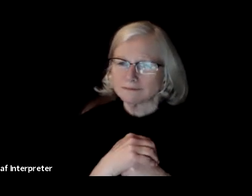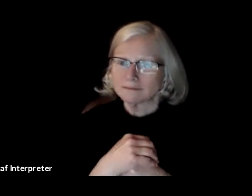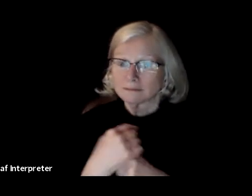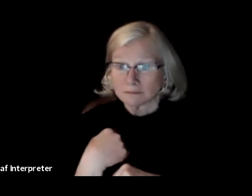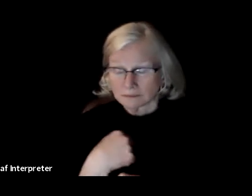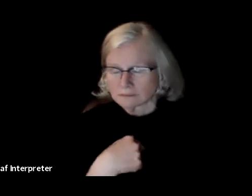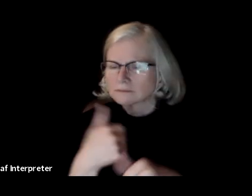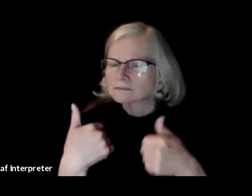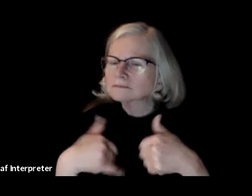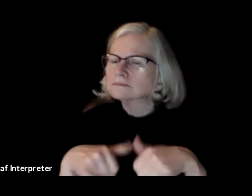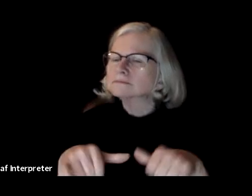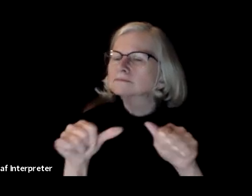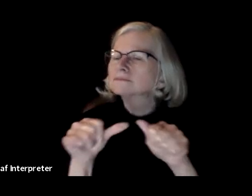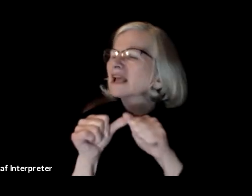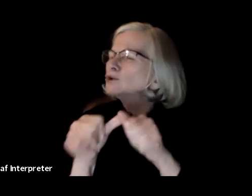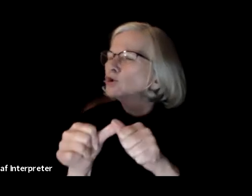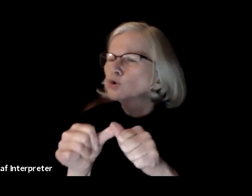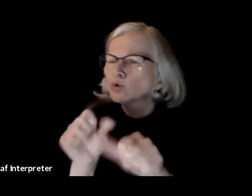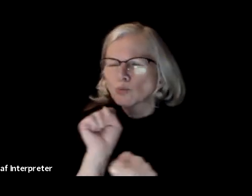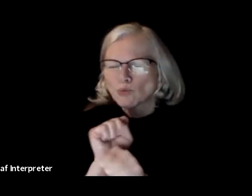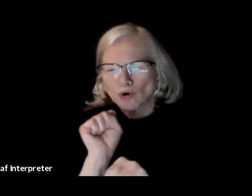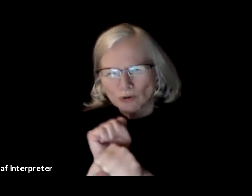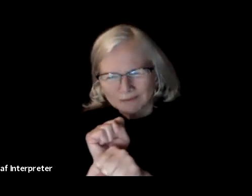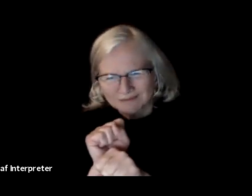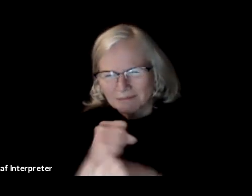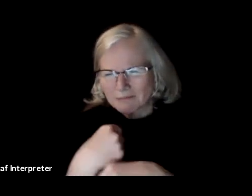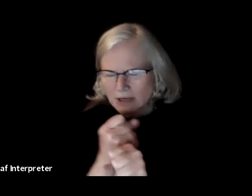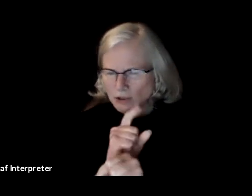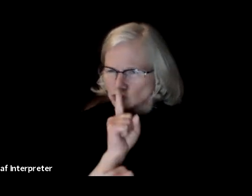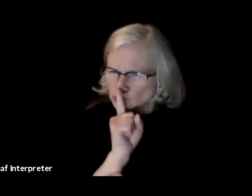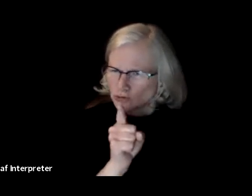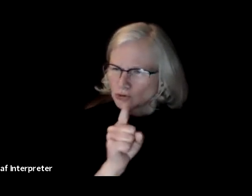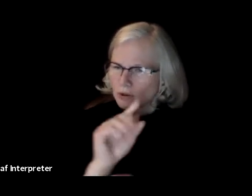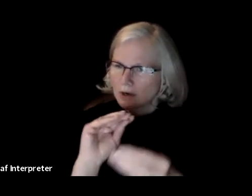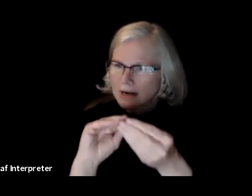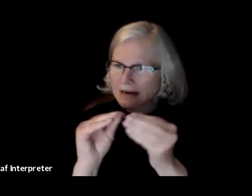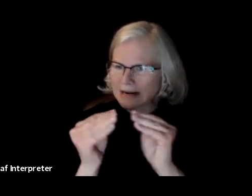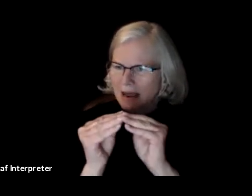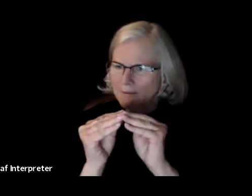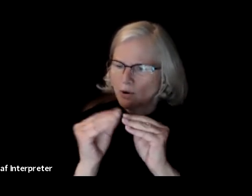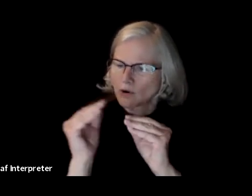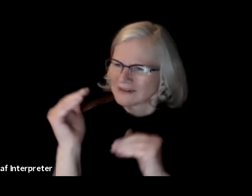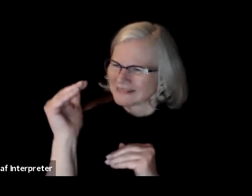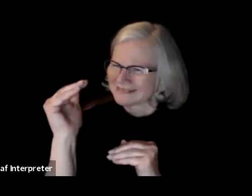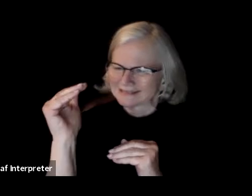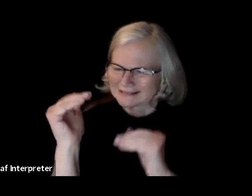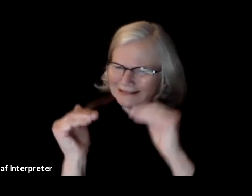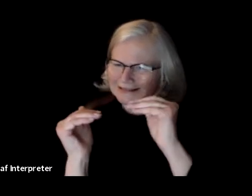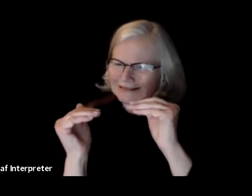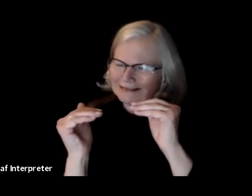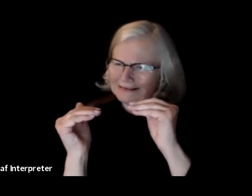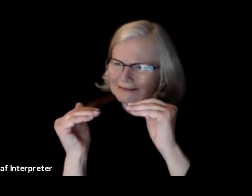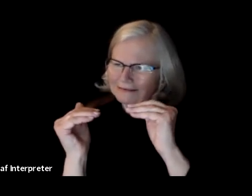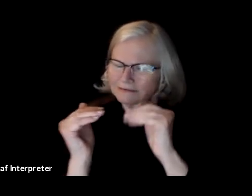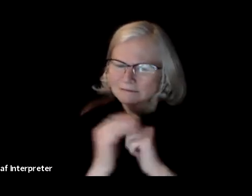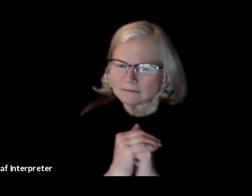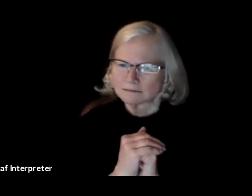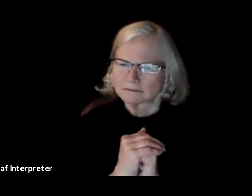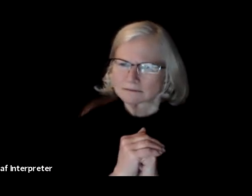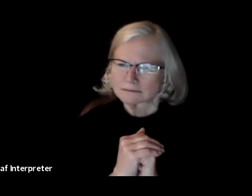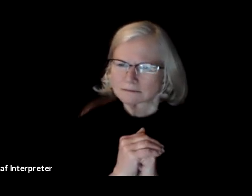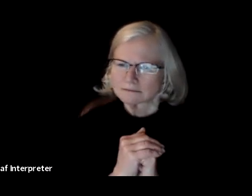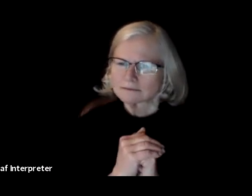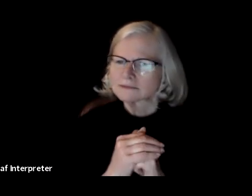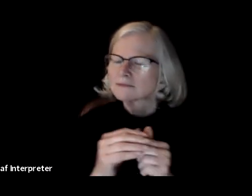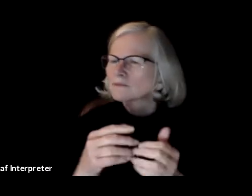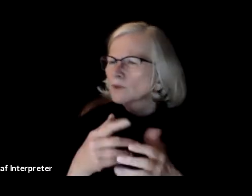that this number among staff continues to improve. We've worked with all of those providers who are doing